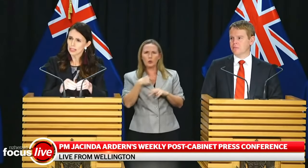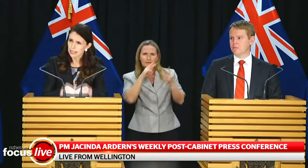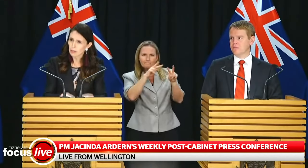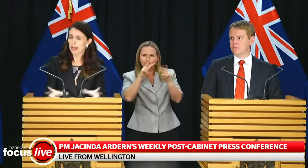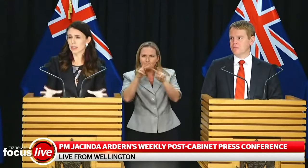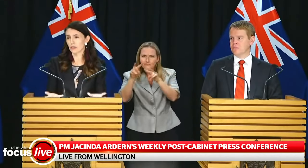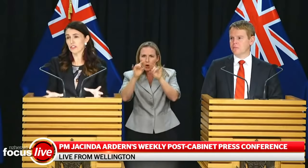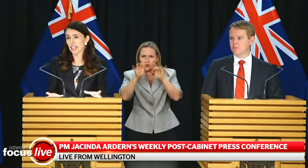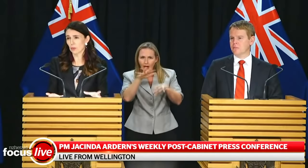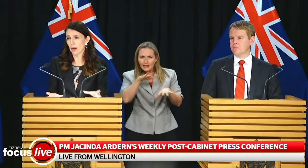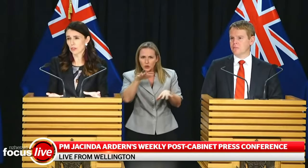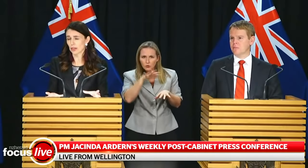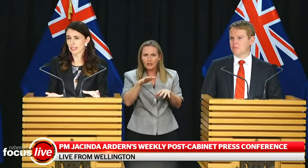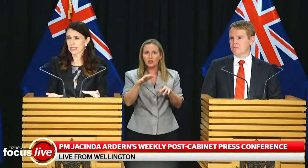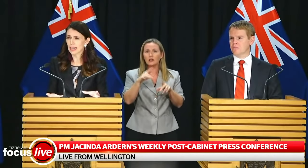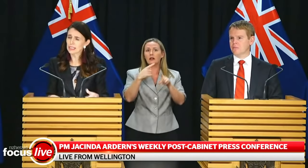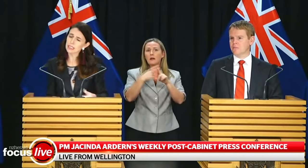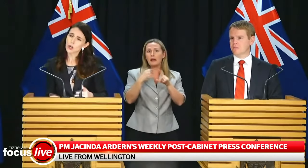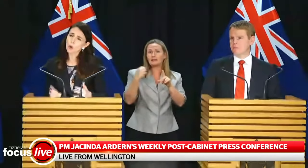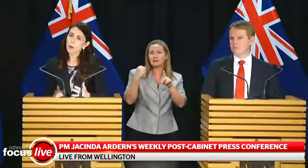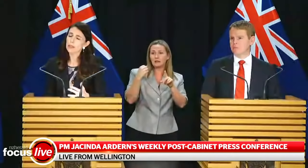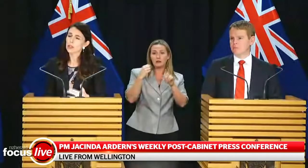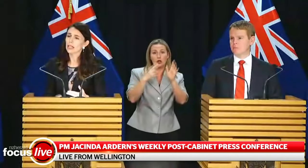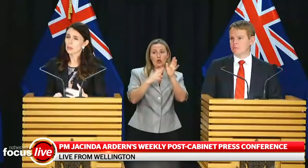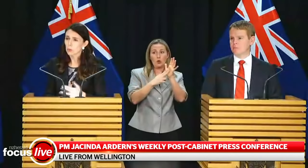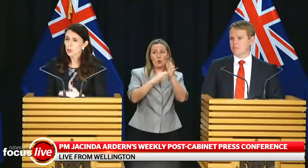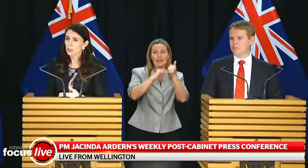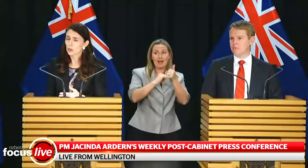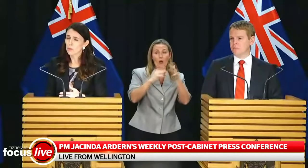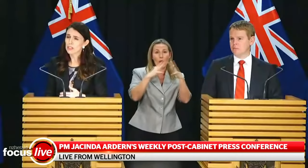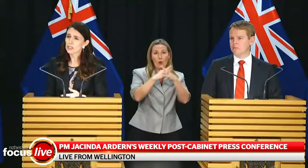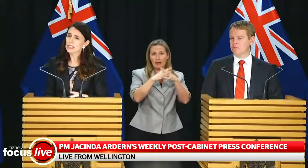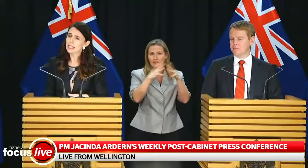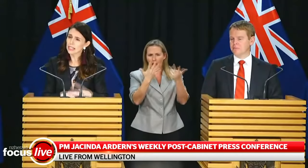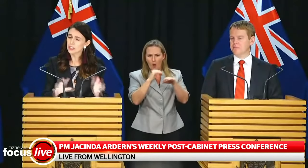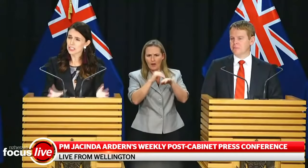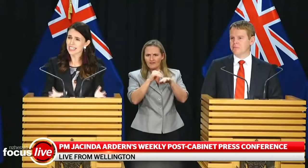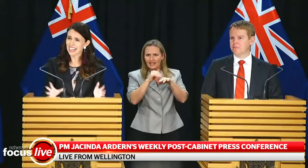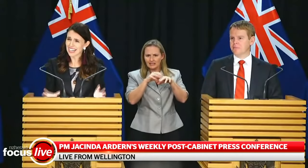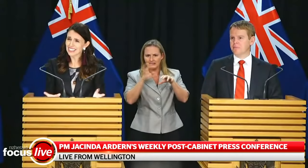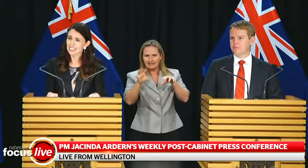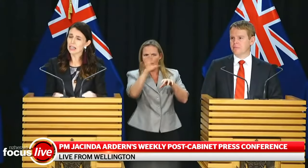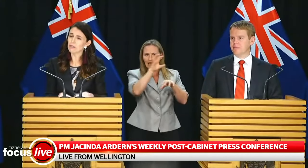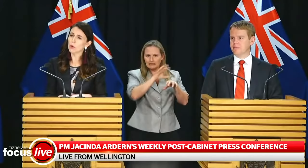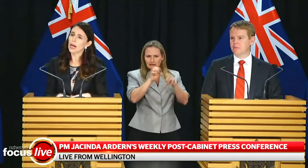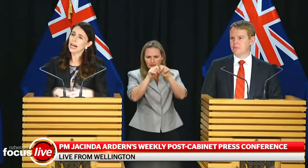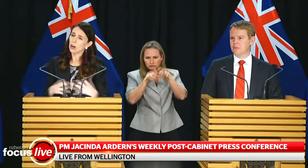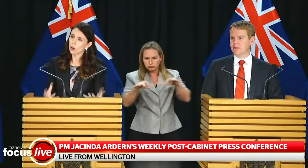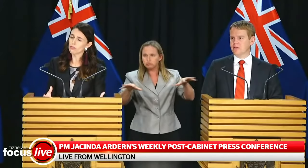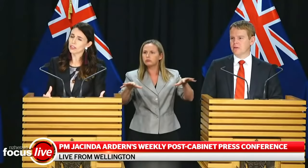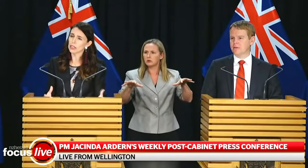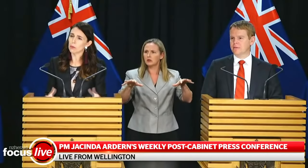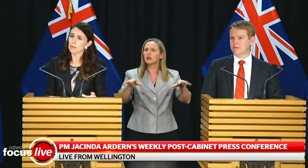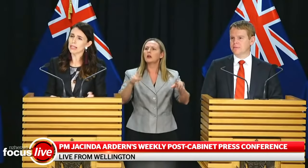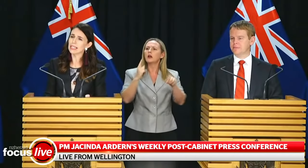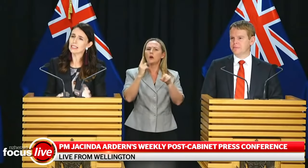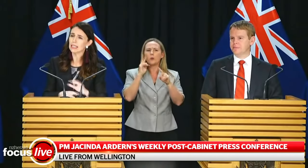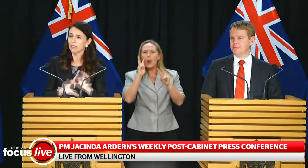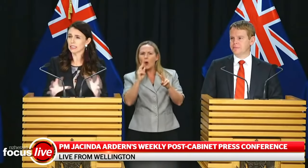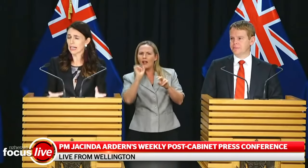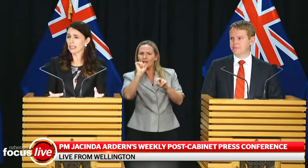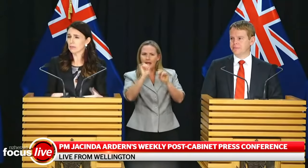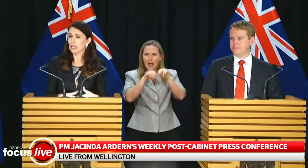course, the impact of New South Wales on other states. We'll be looking at the border control measures that each state has, and therefore how confident can we